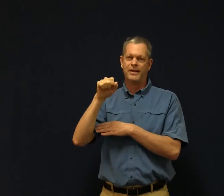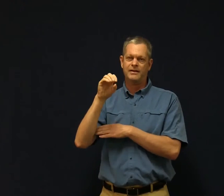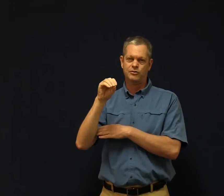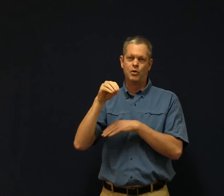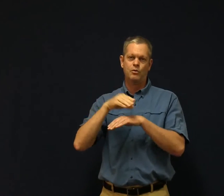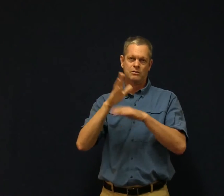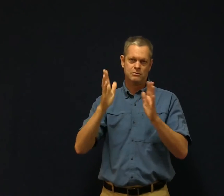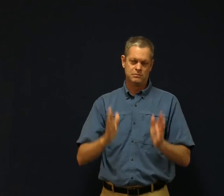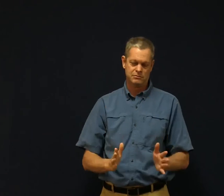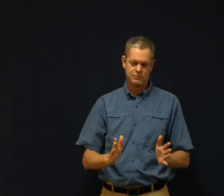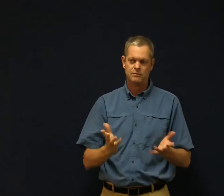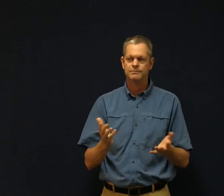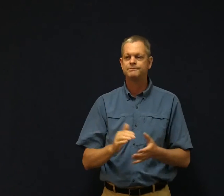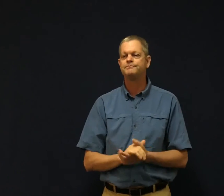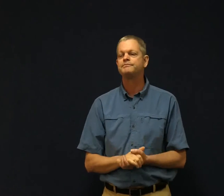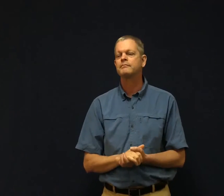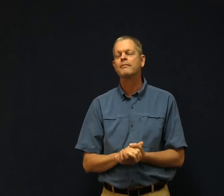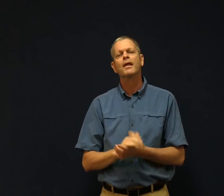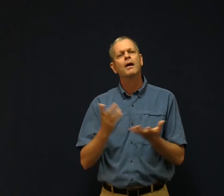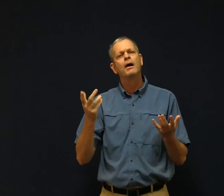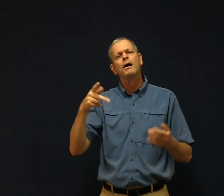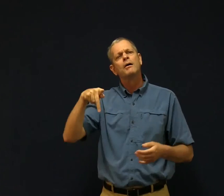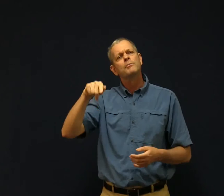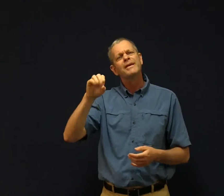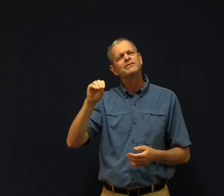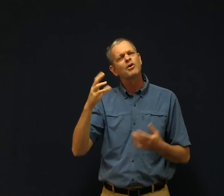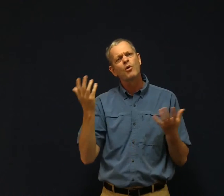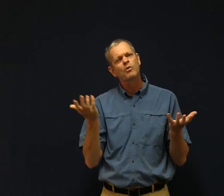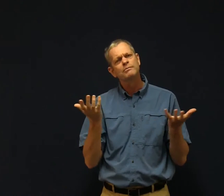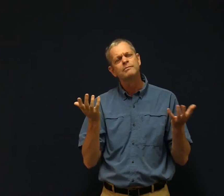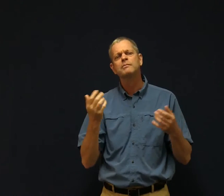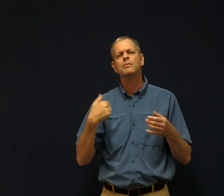and I am a public school outreach consultant.